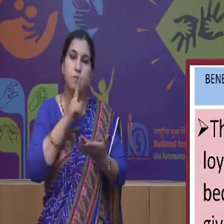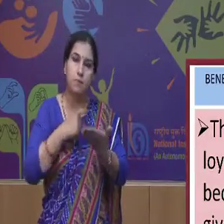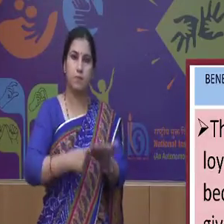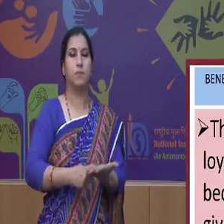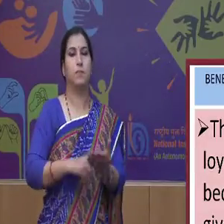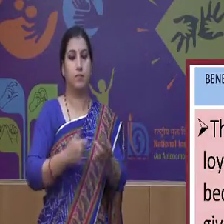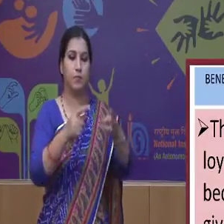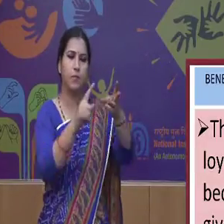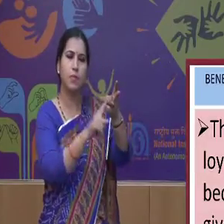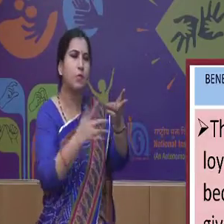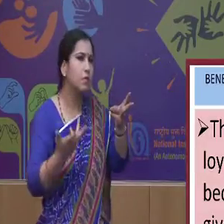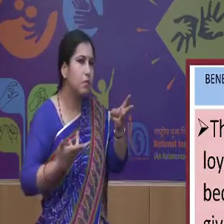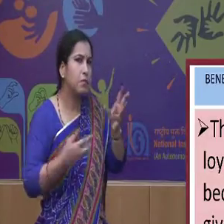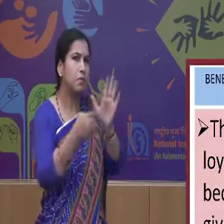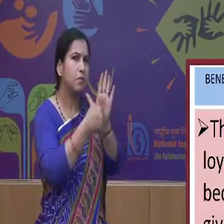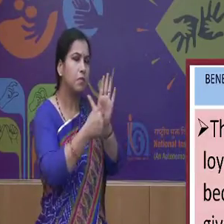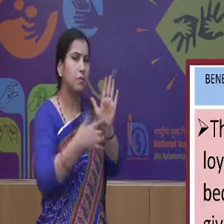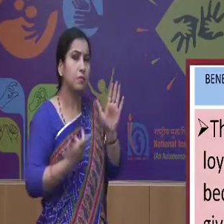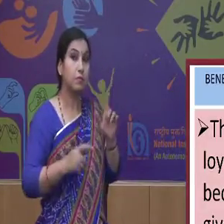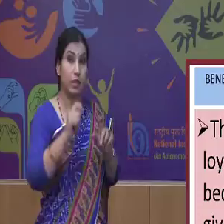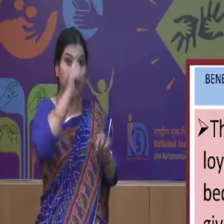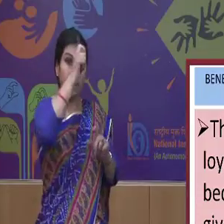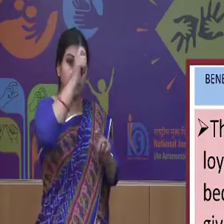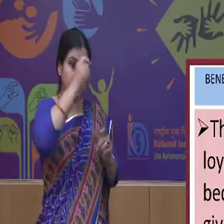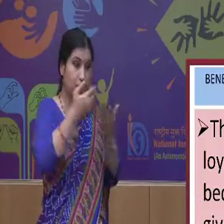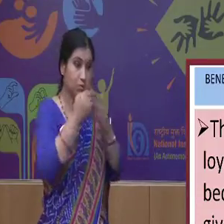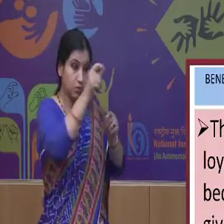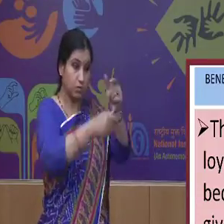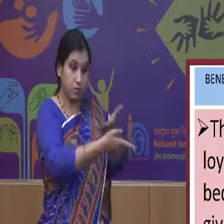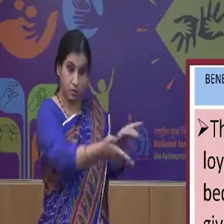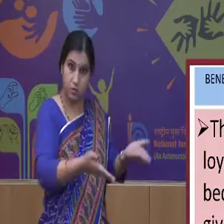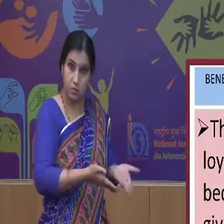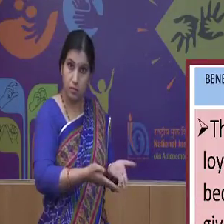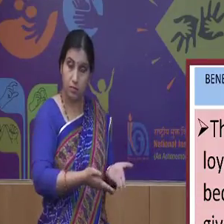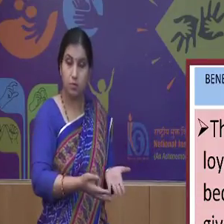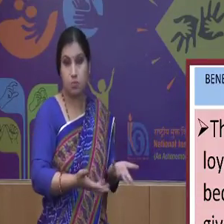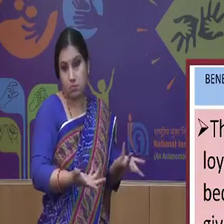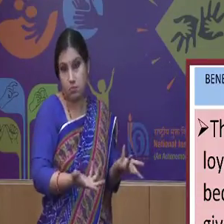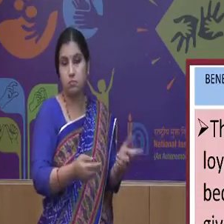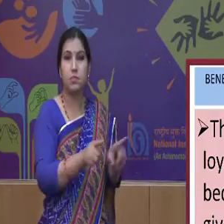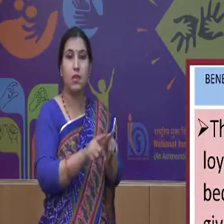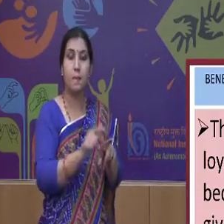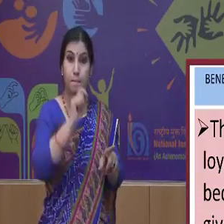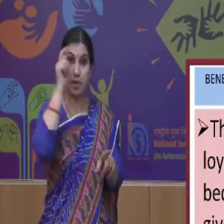Third, the English educated Indians would like British